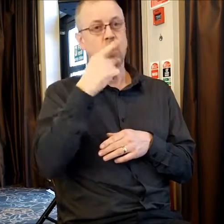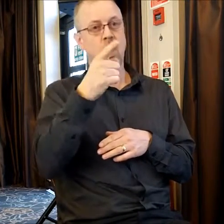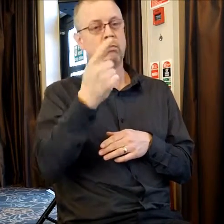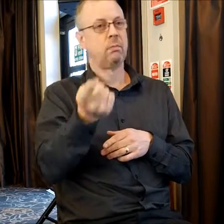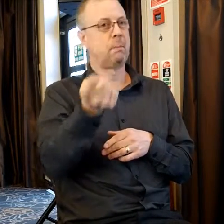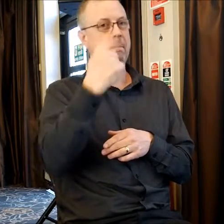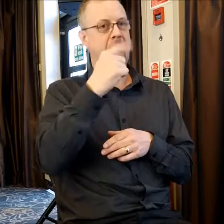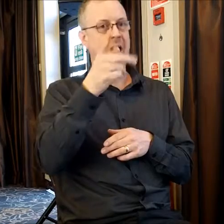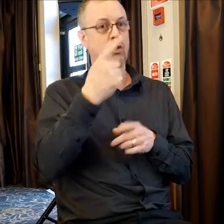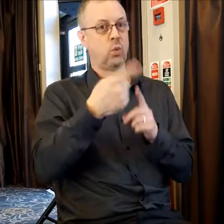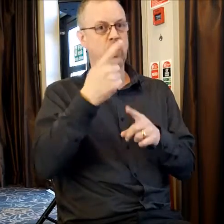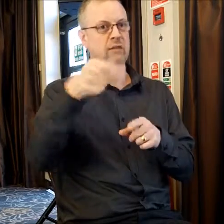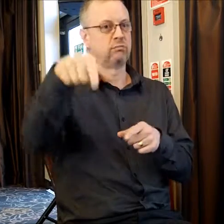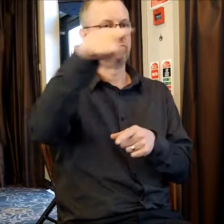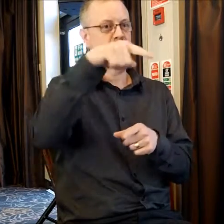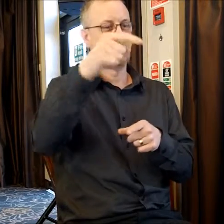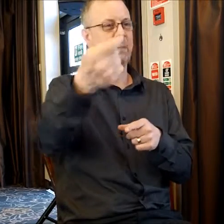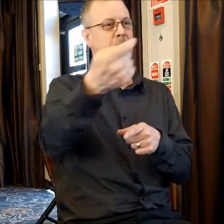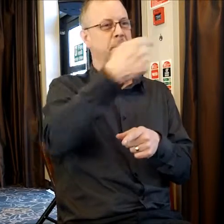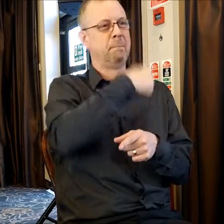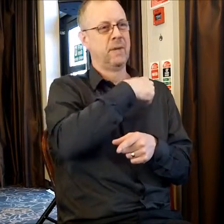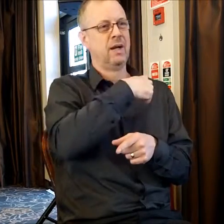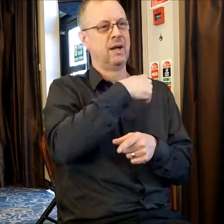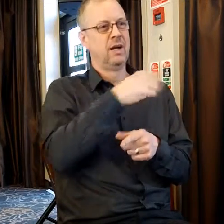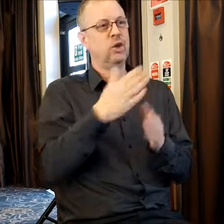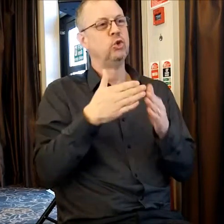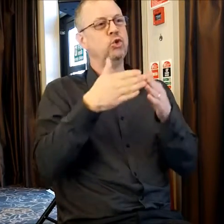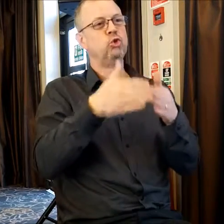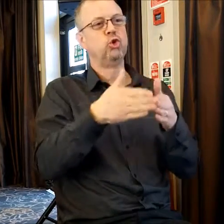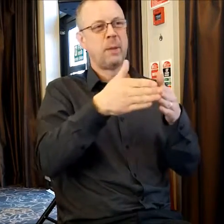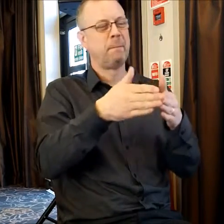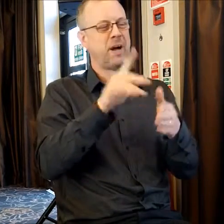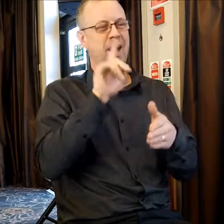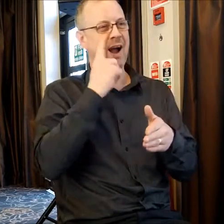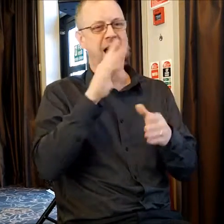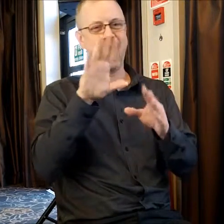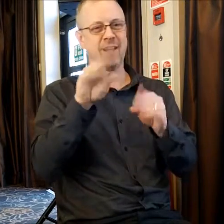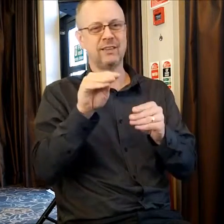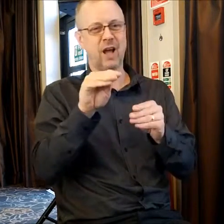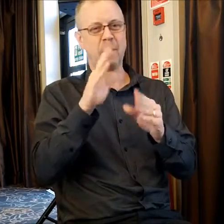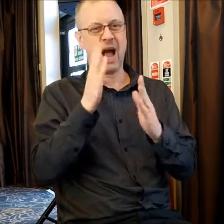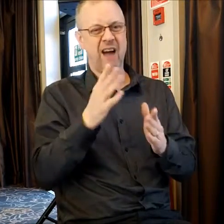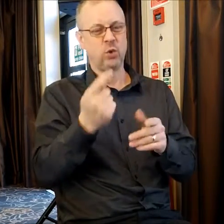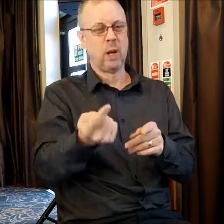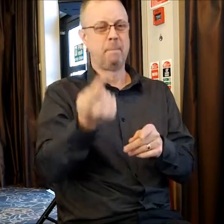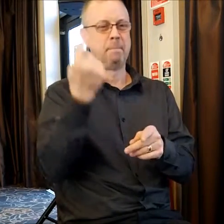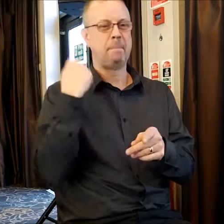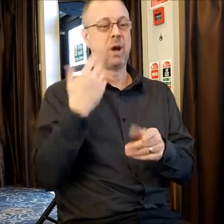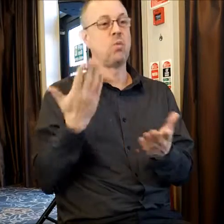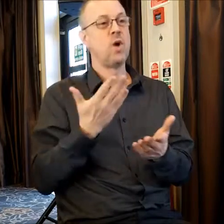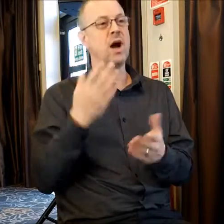with the shipping, we couldn't send it straight round to Cotonou. We had to send it all back to Spain because it's the port of